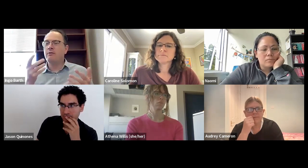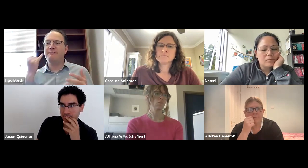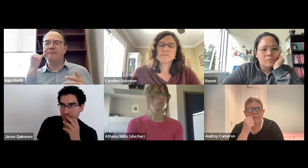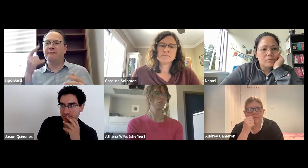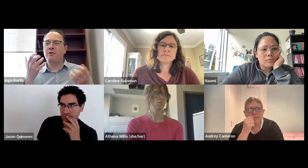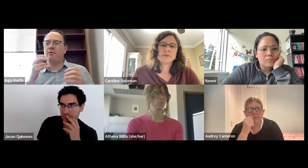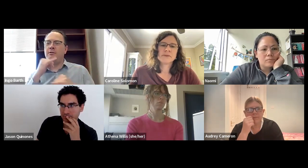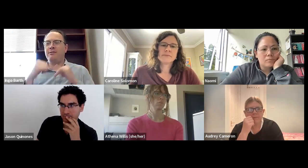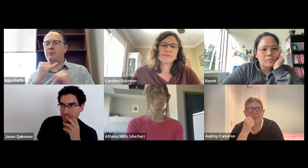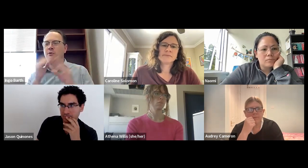What else, what more do you want to know?